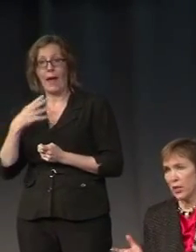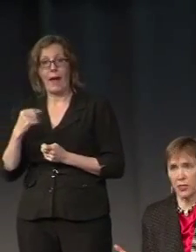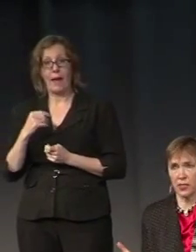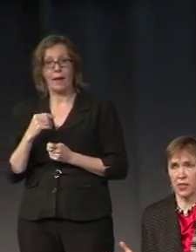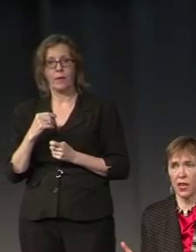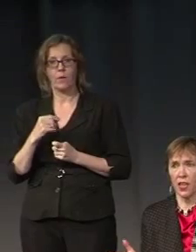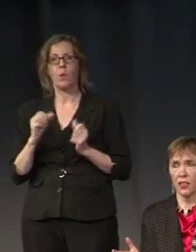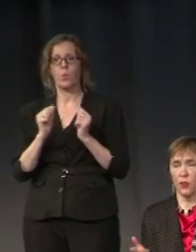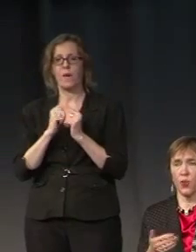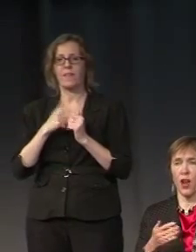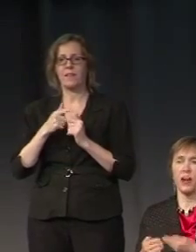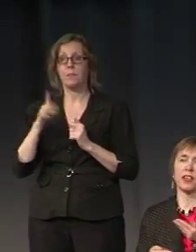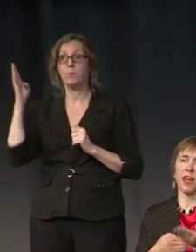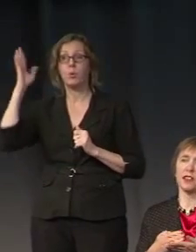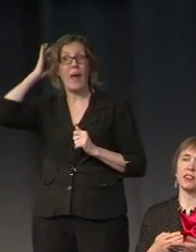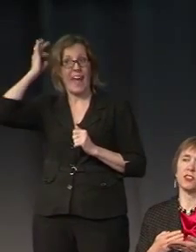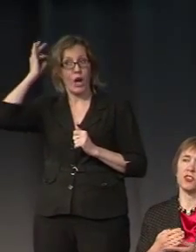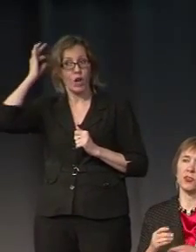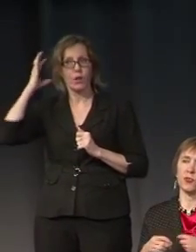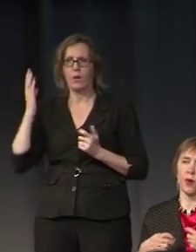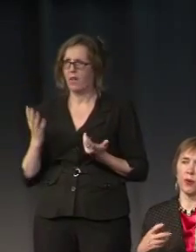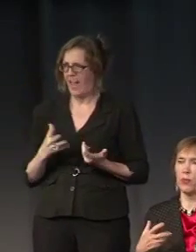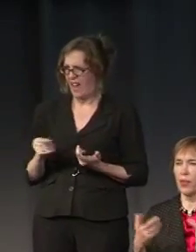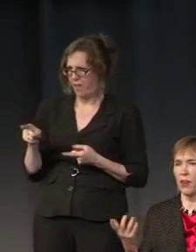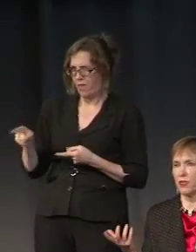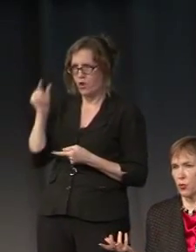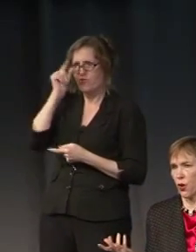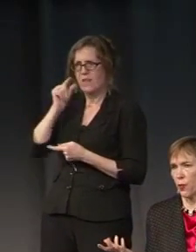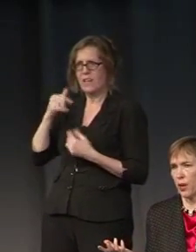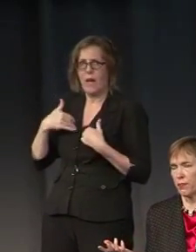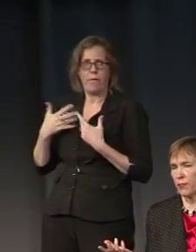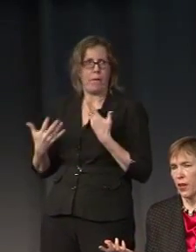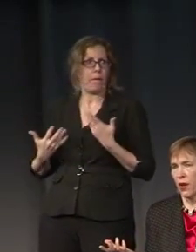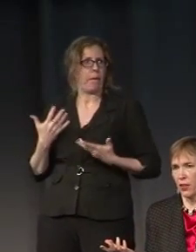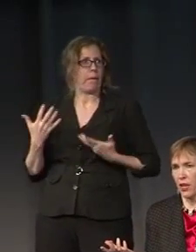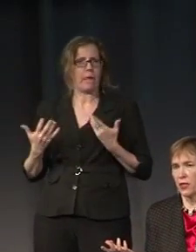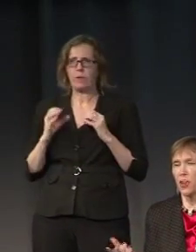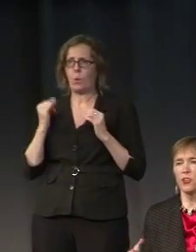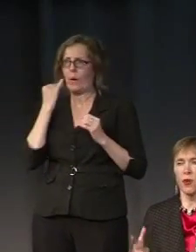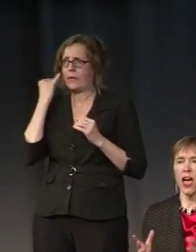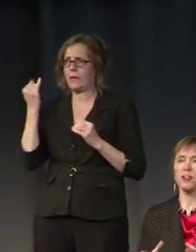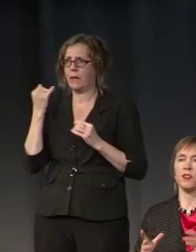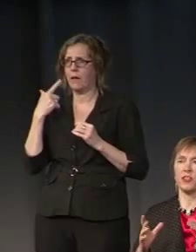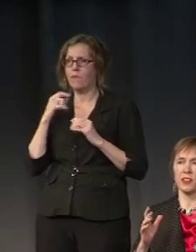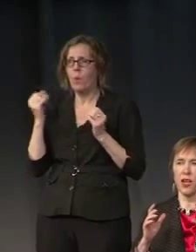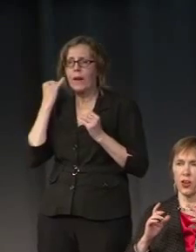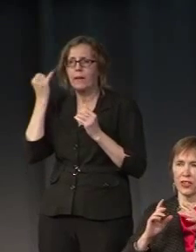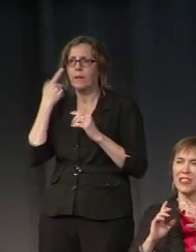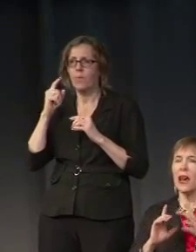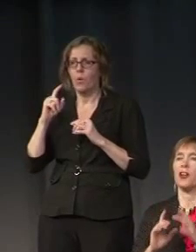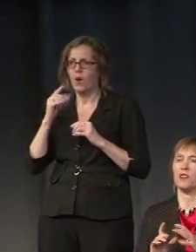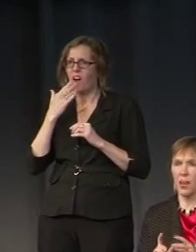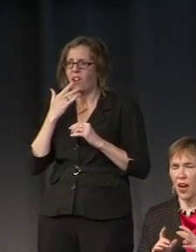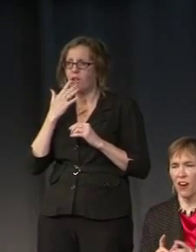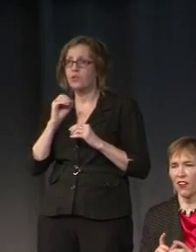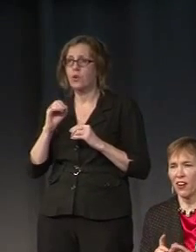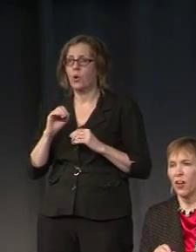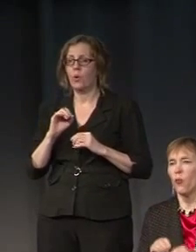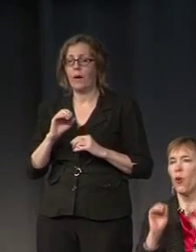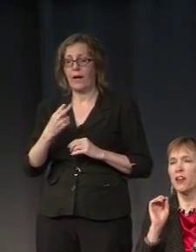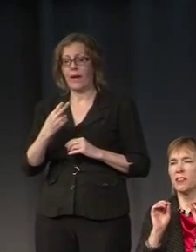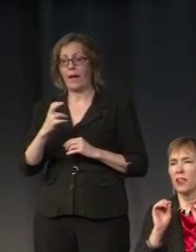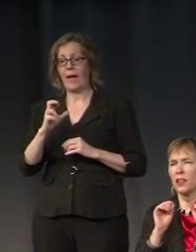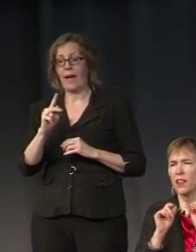for luminance that were not connected to what we would think of as chroma, okay? So Hector's Kianos